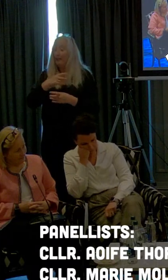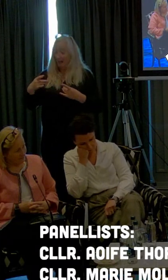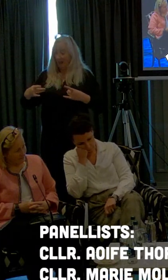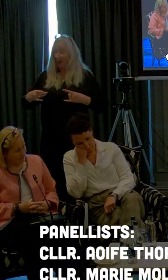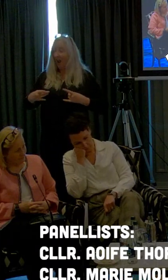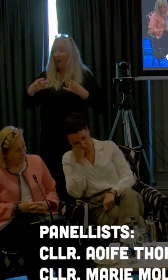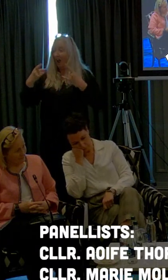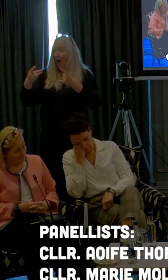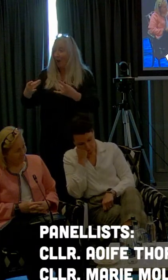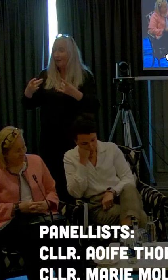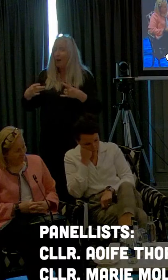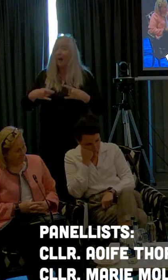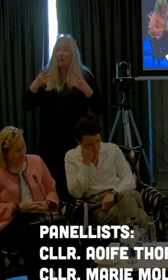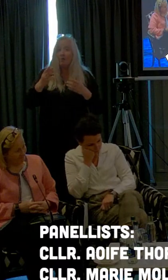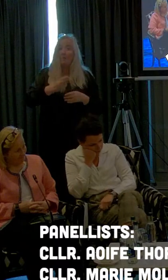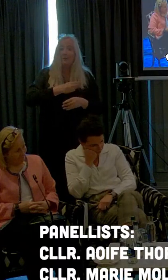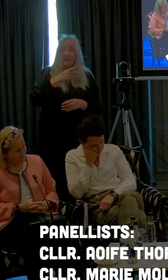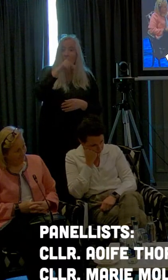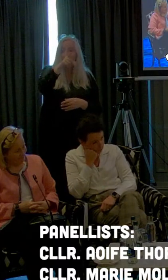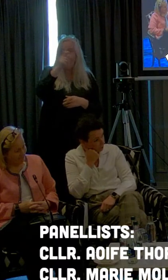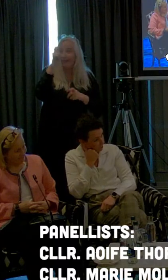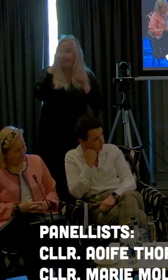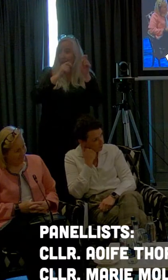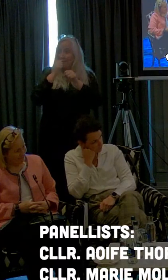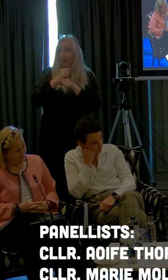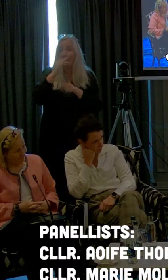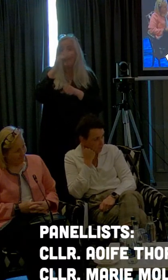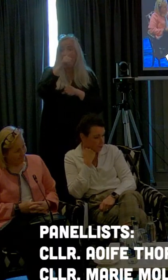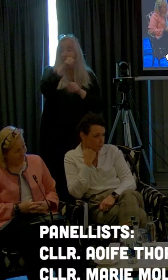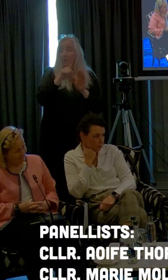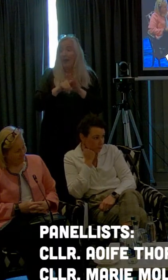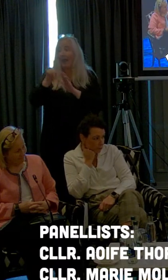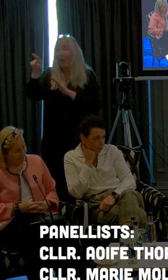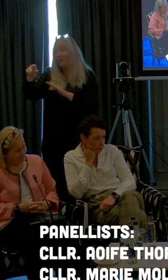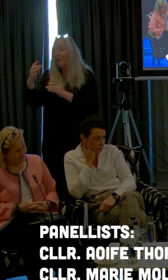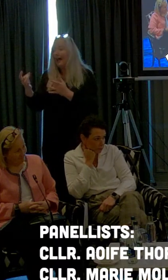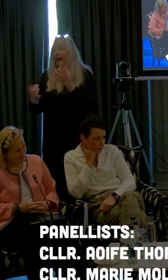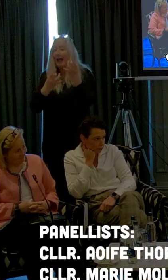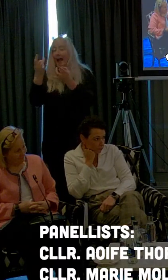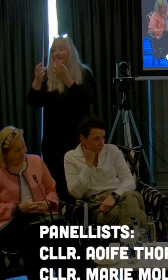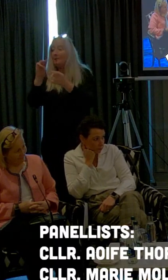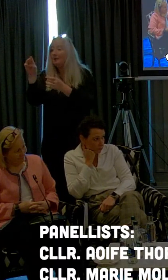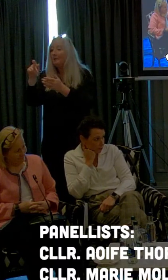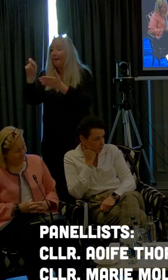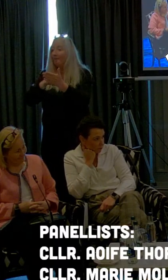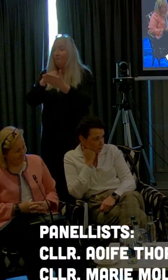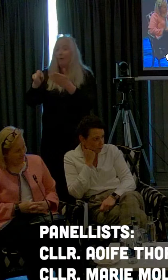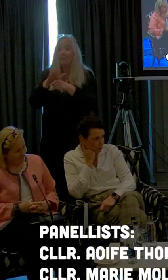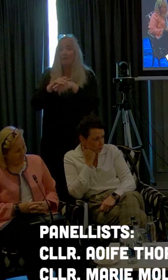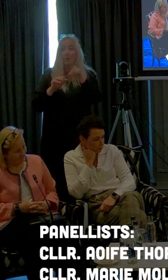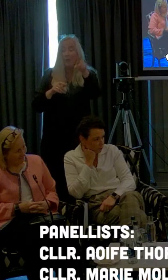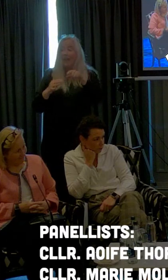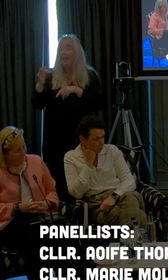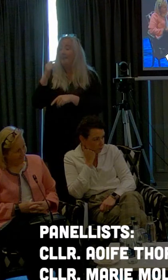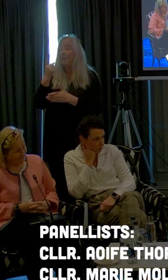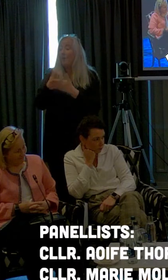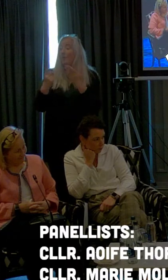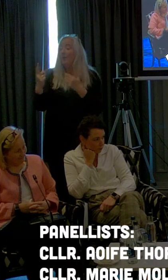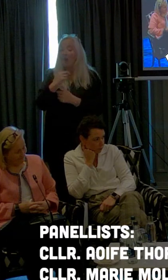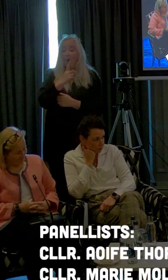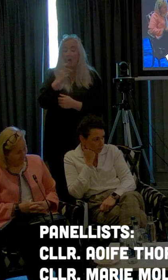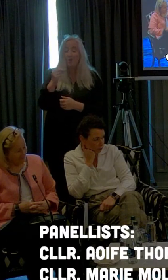honour. Just think about it, that you go out there and you ask people to vote for you. And if it's only 100 people or